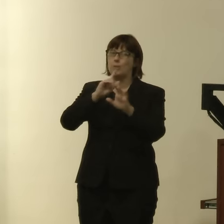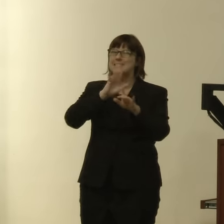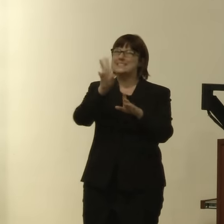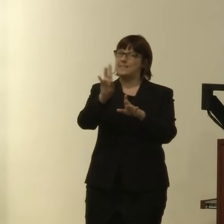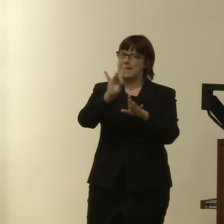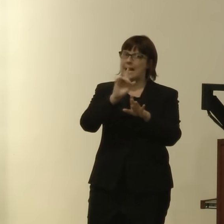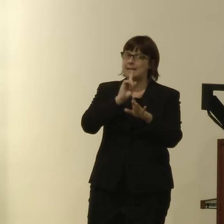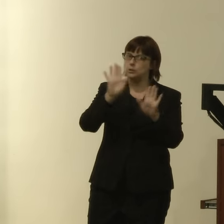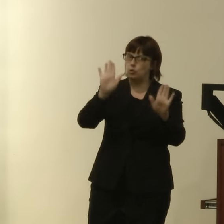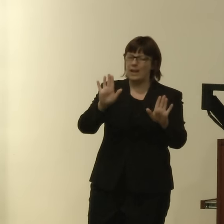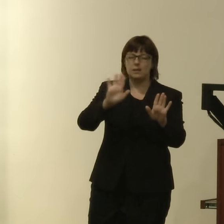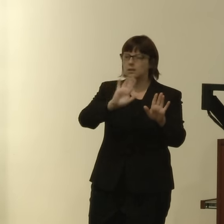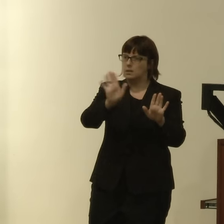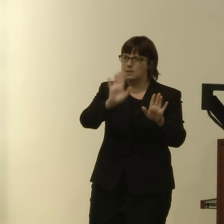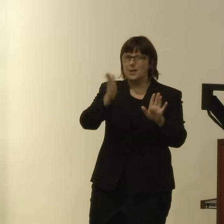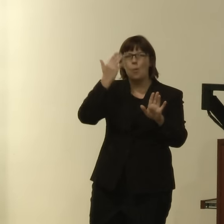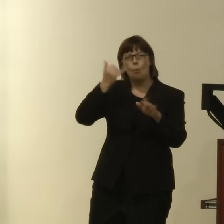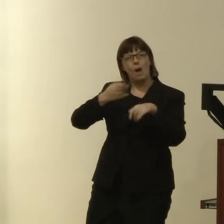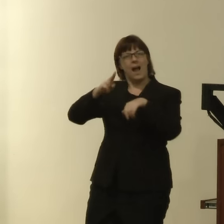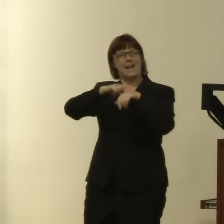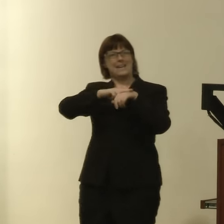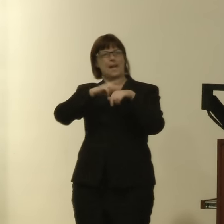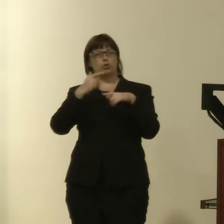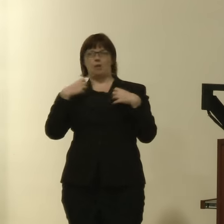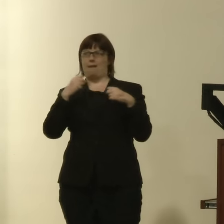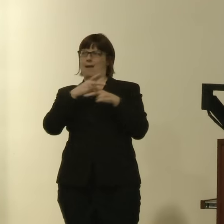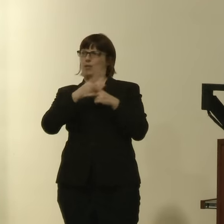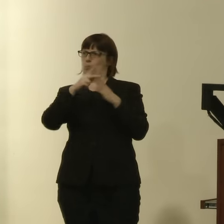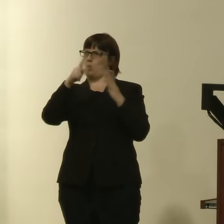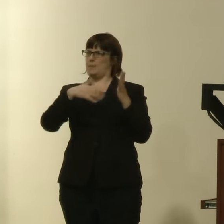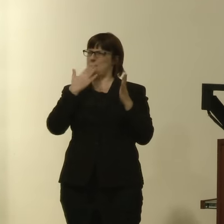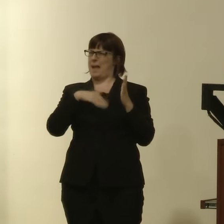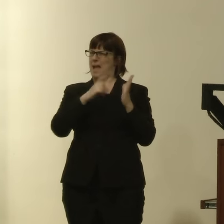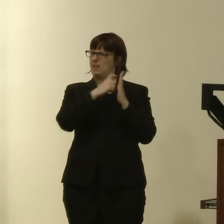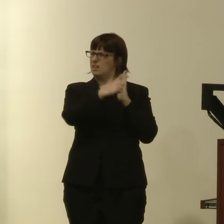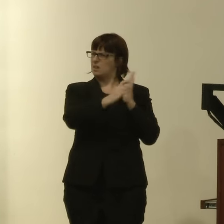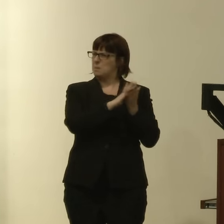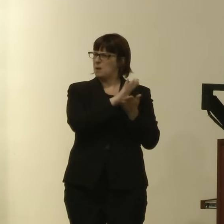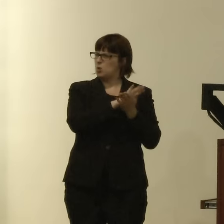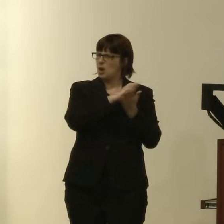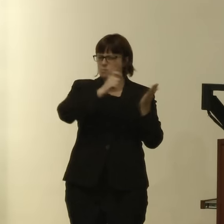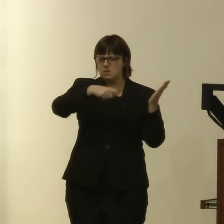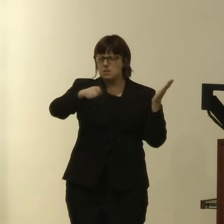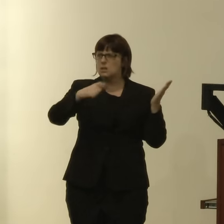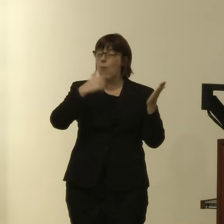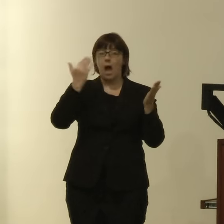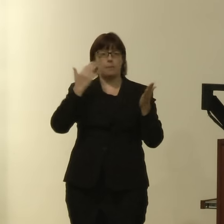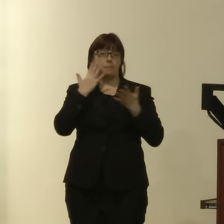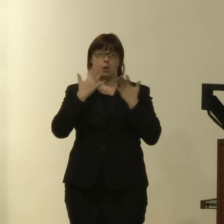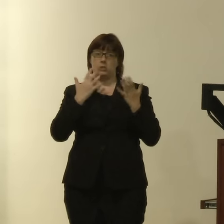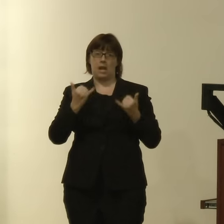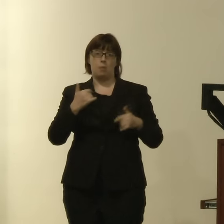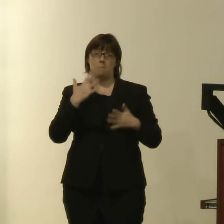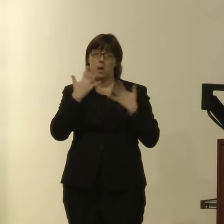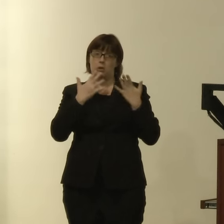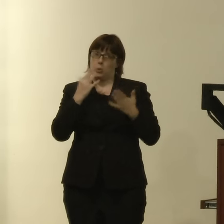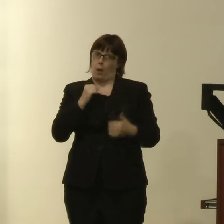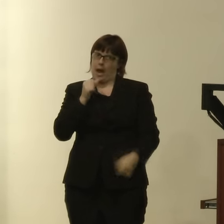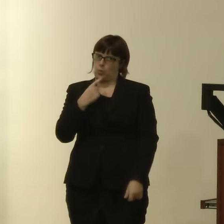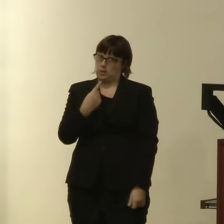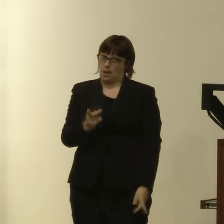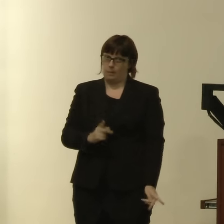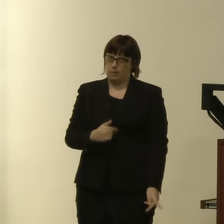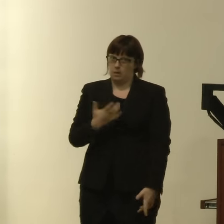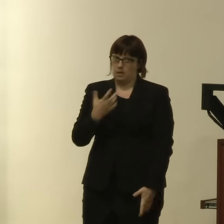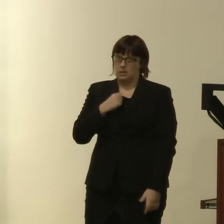It's why a national healthcare program is bad. Why would a kid like me say that? And I'm embarrassed by it. That's why I haven't said it publicly.